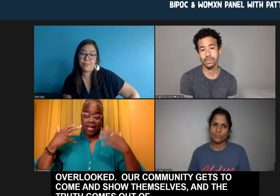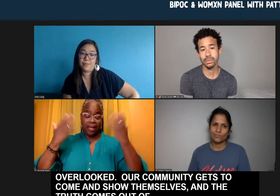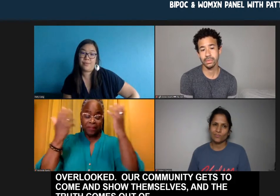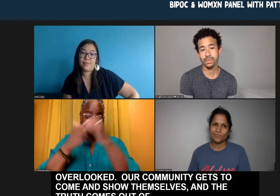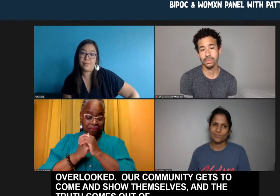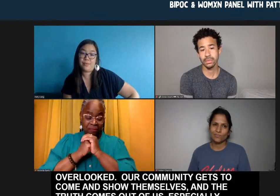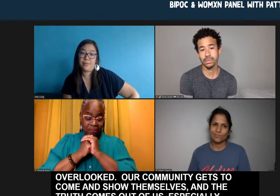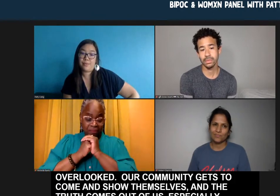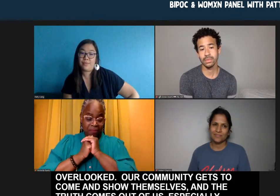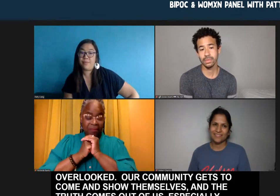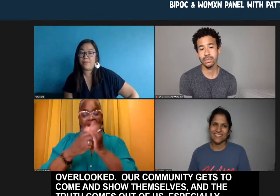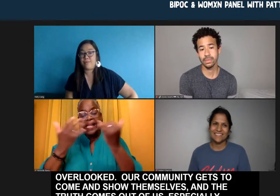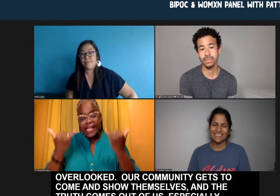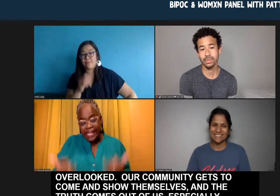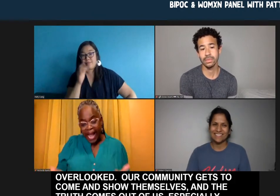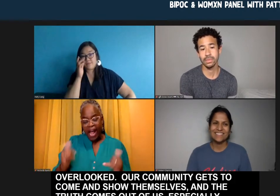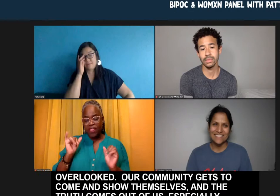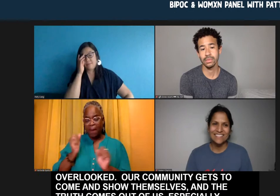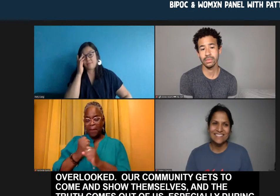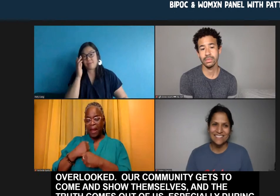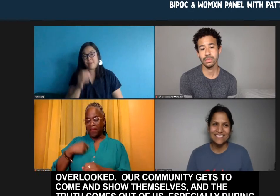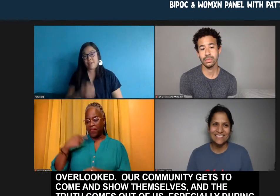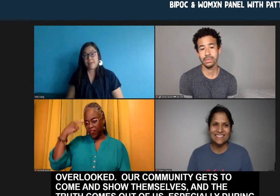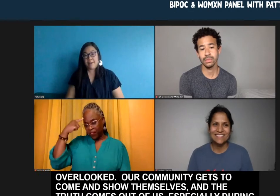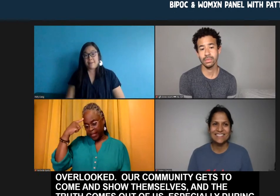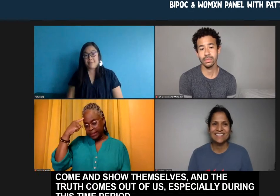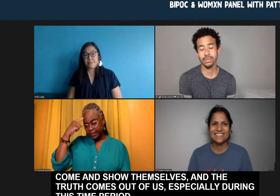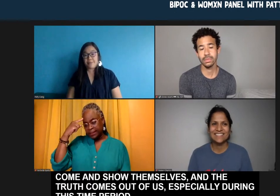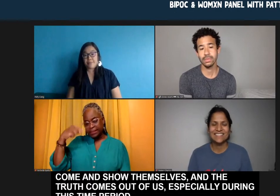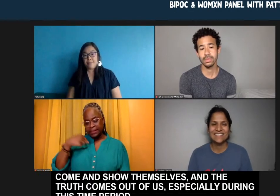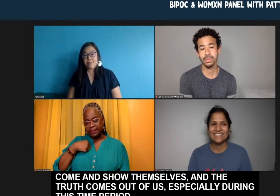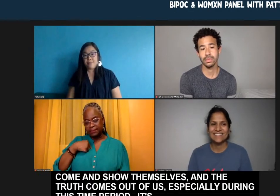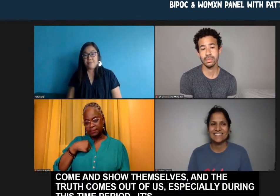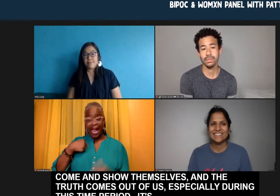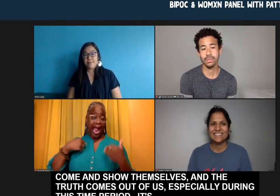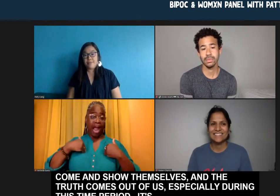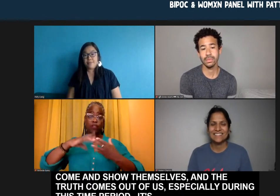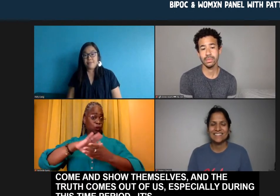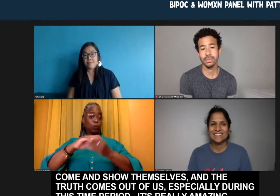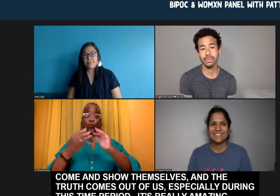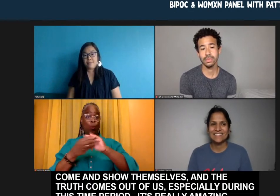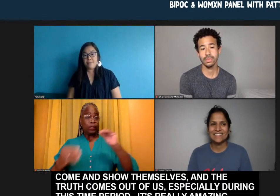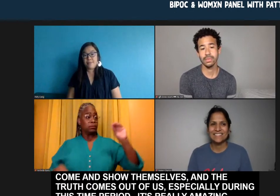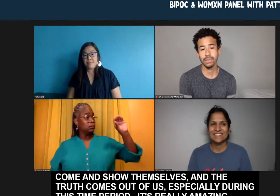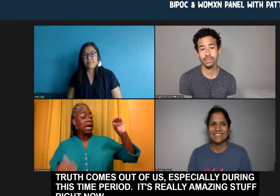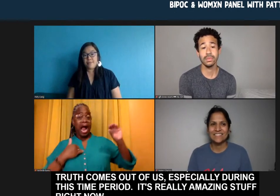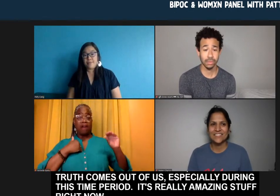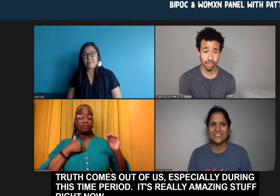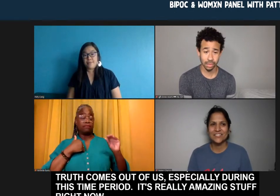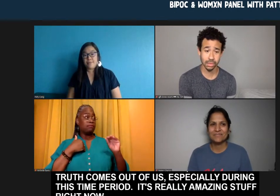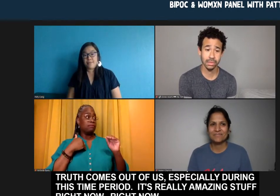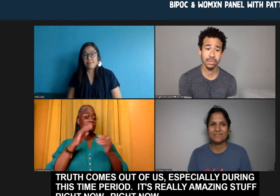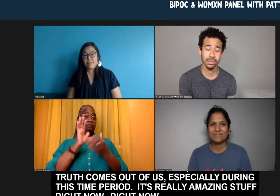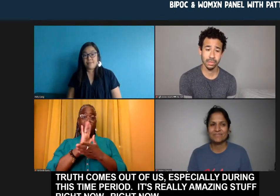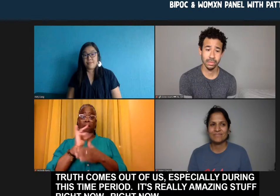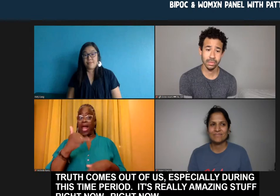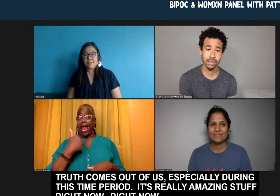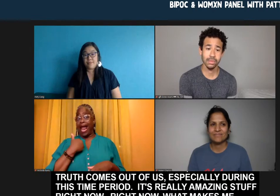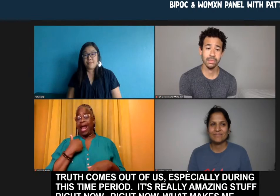So it's really amazing stuff right now. And right now, it actually makes me think, I mean, I have so many stories.